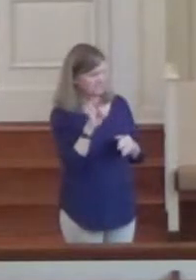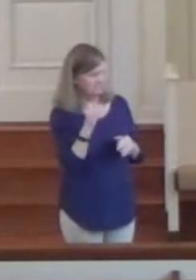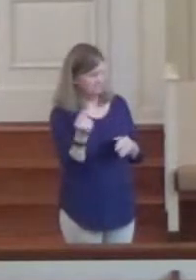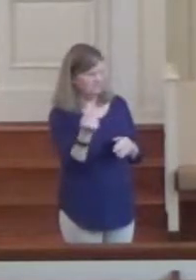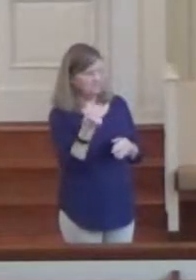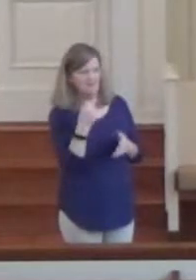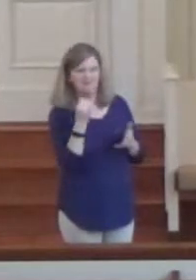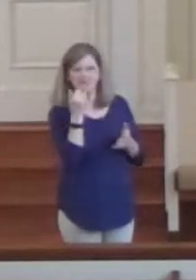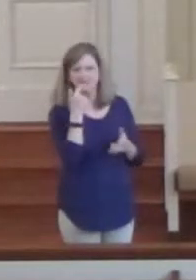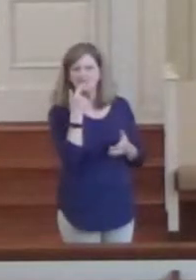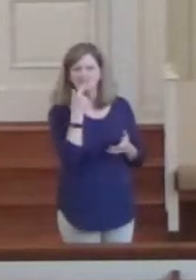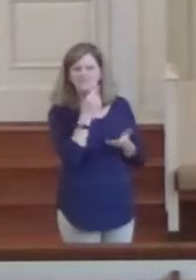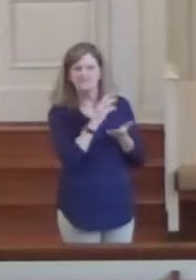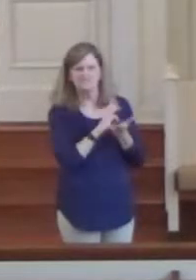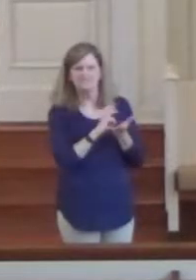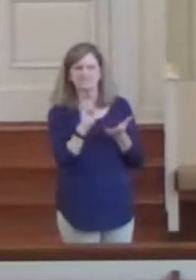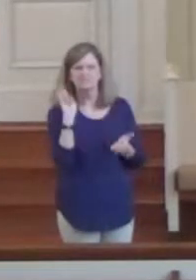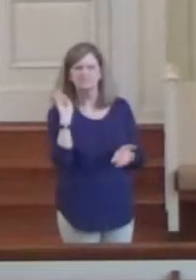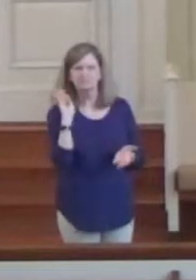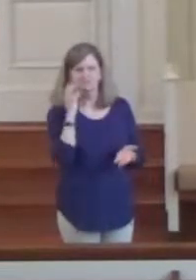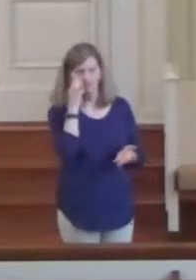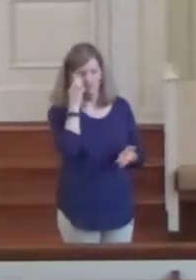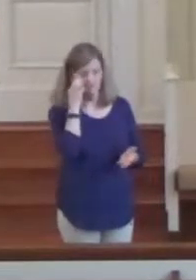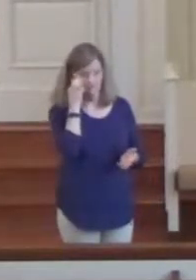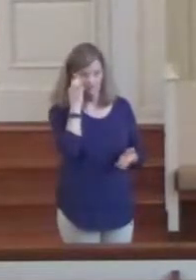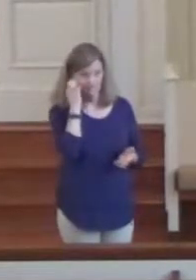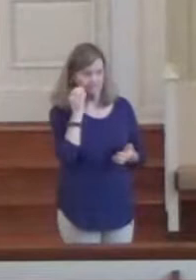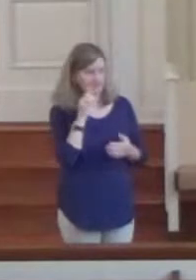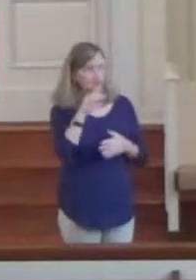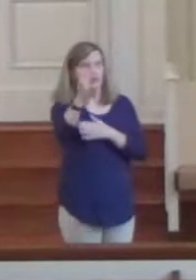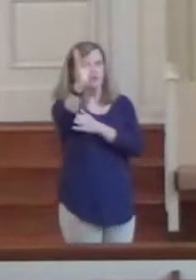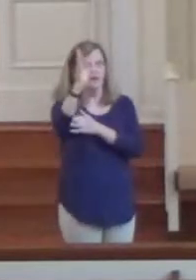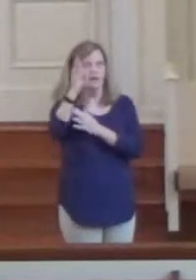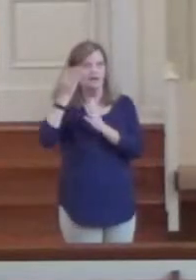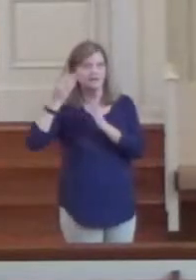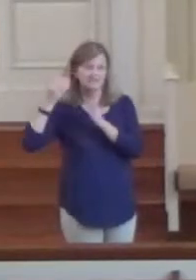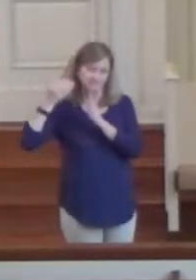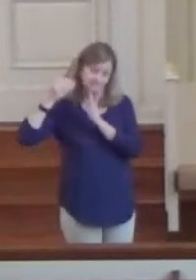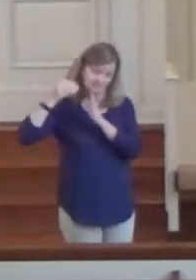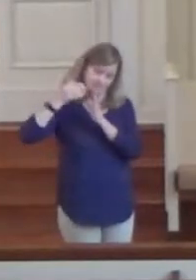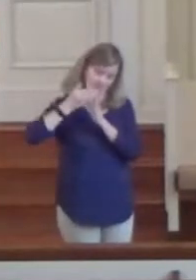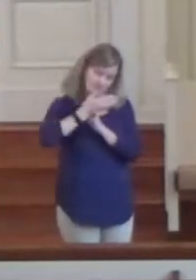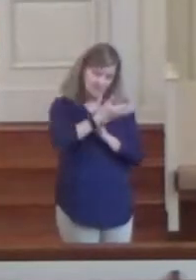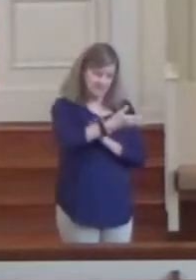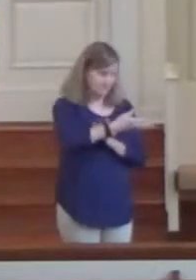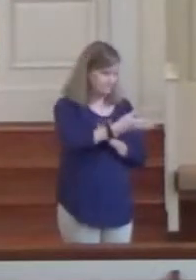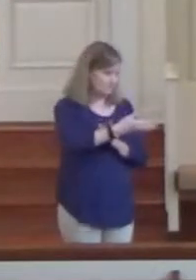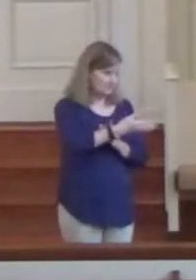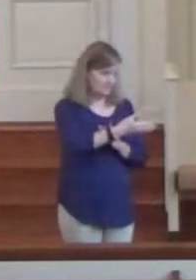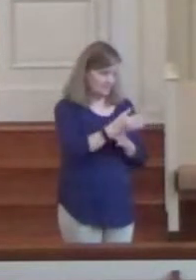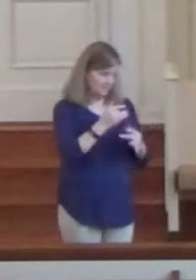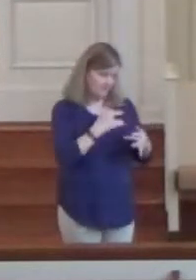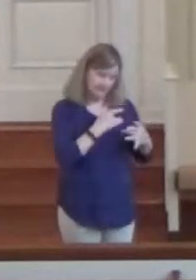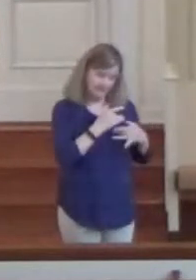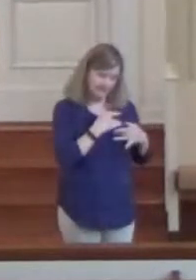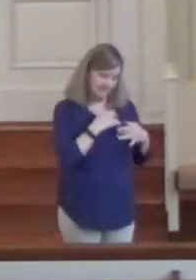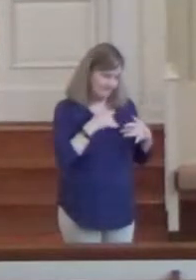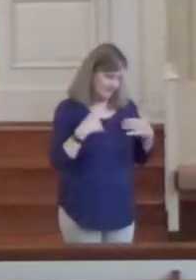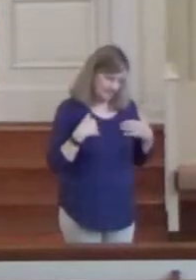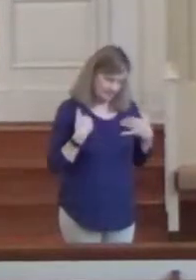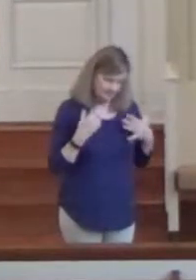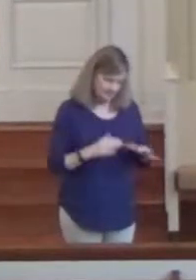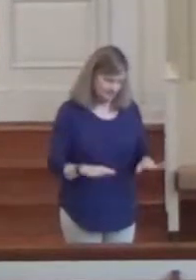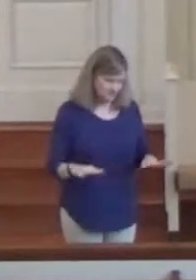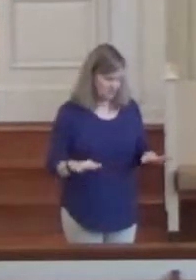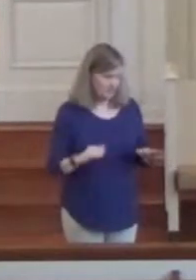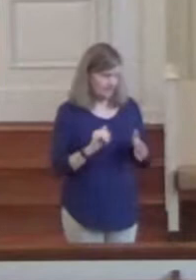said 6 weeks ago. And God reaches through that care and concern that young person who